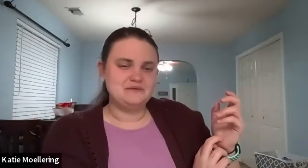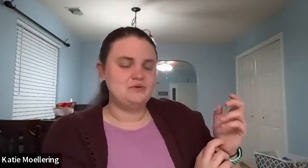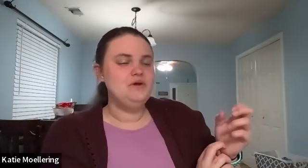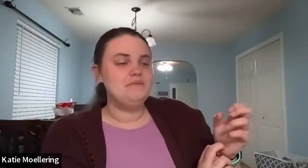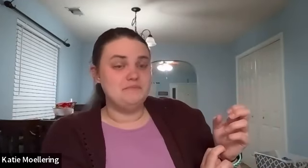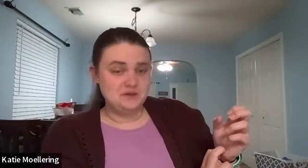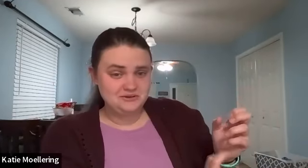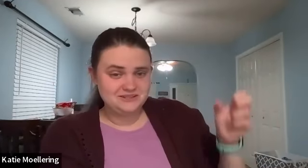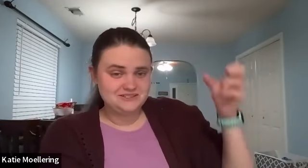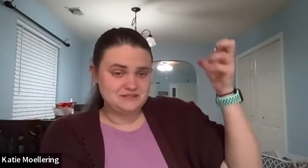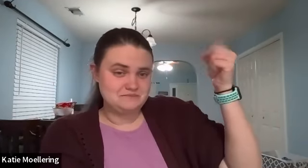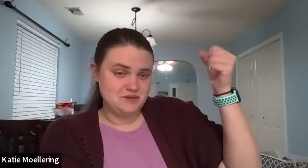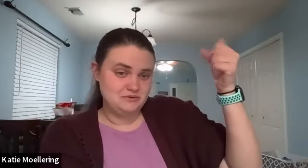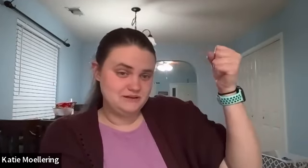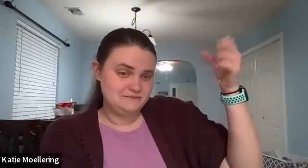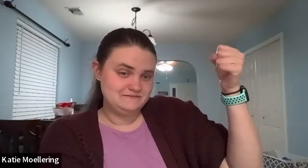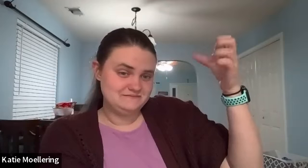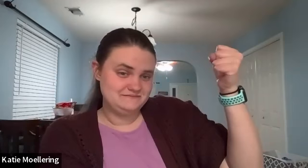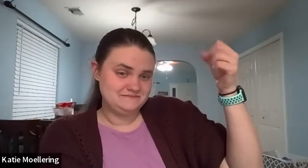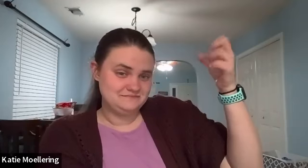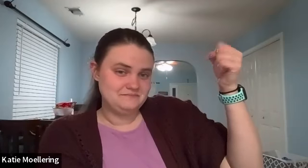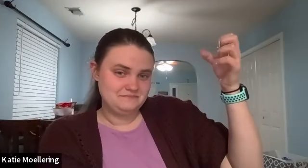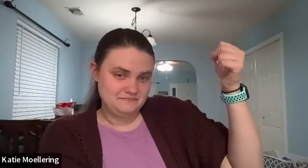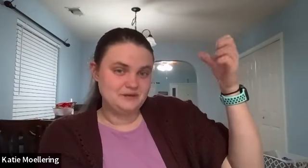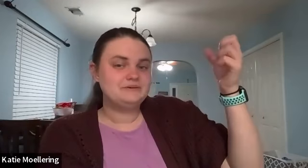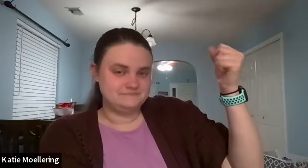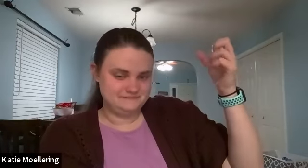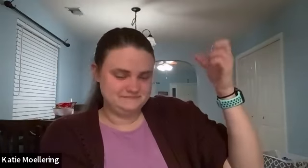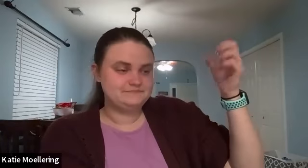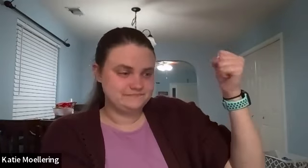example. Milk. So it's milk. Milk.